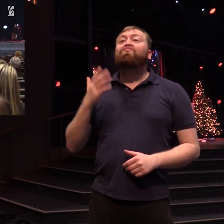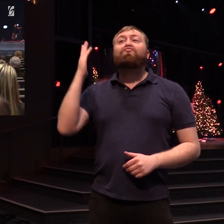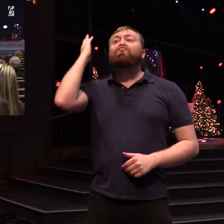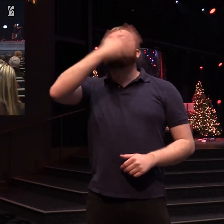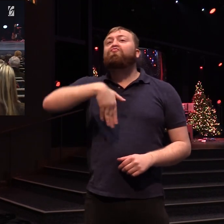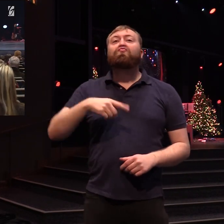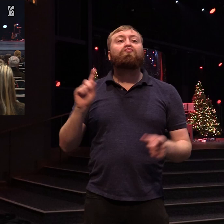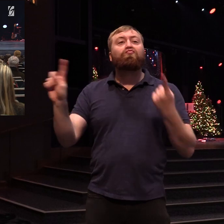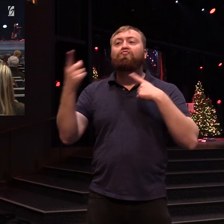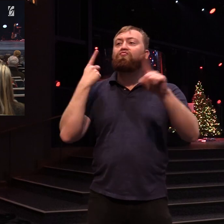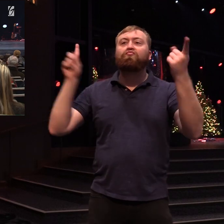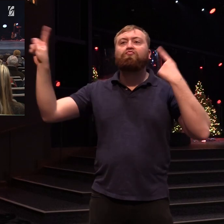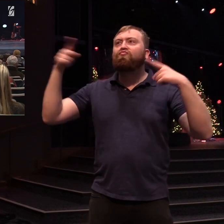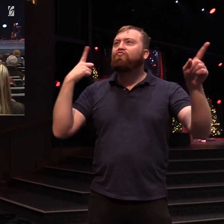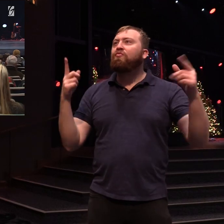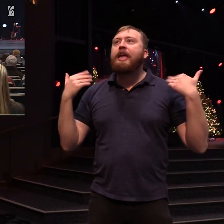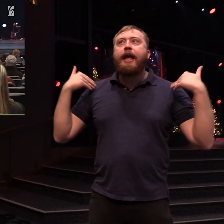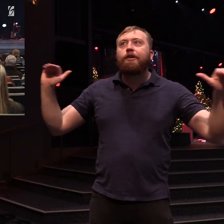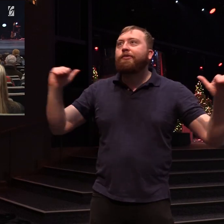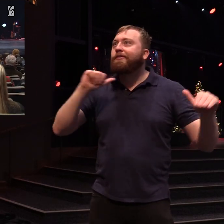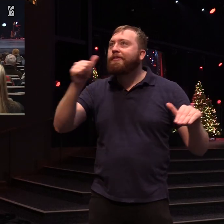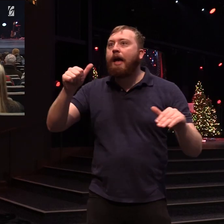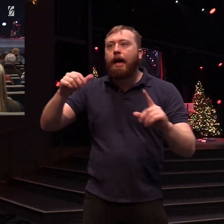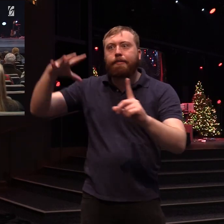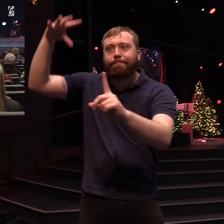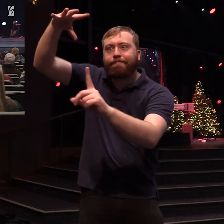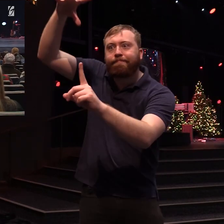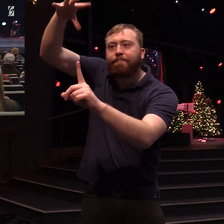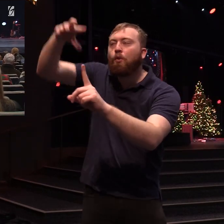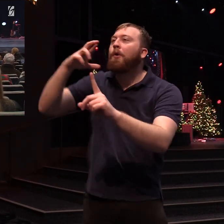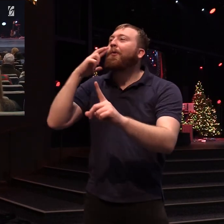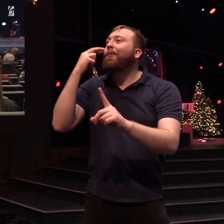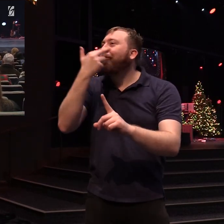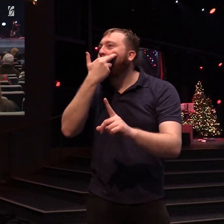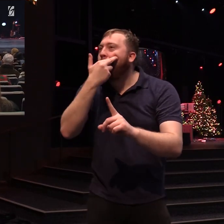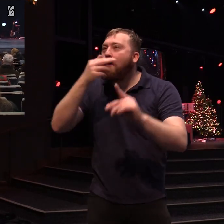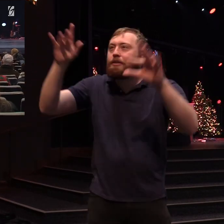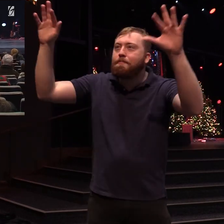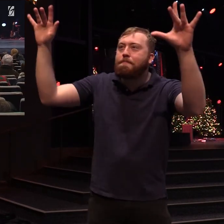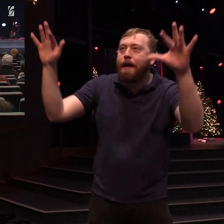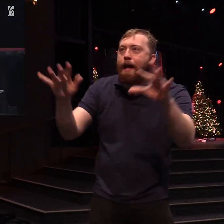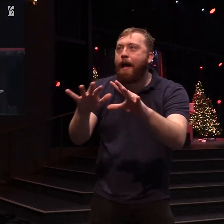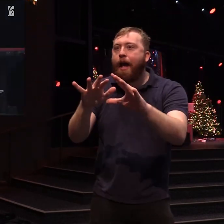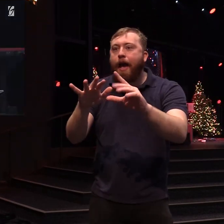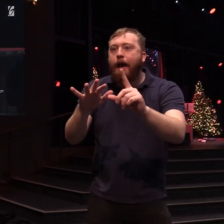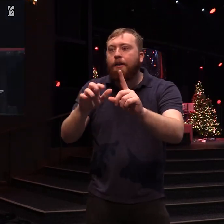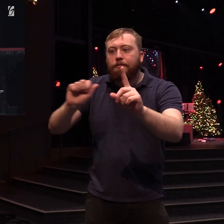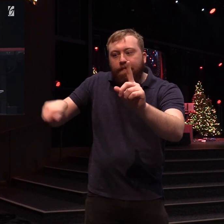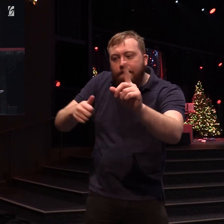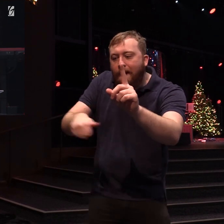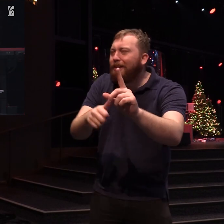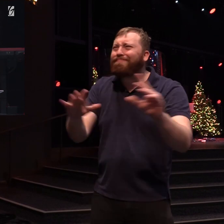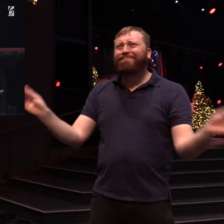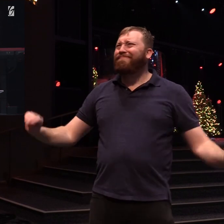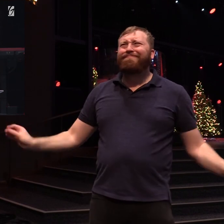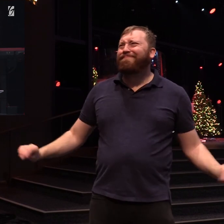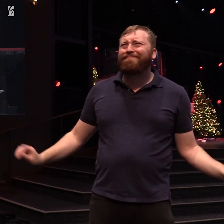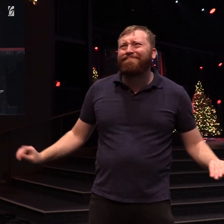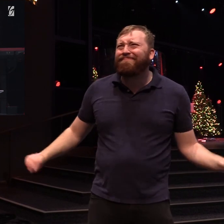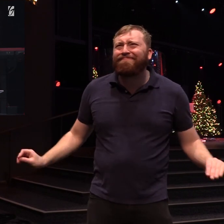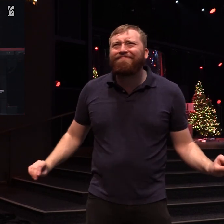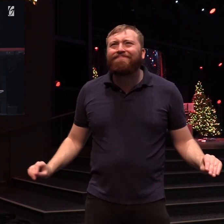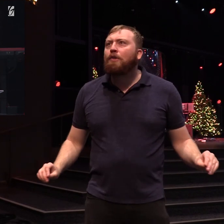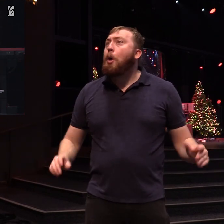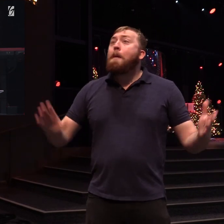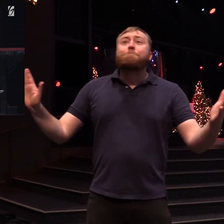couple. Angels weren't casting rose petals on their path. Trumpets weren't